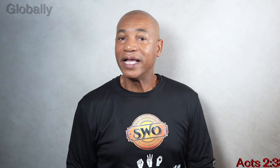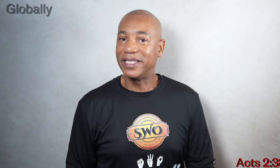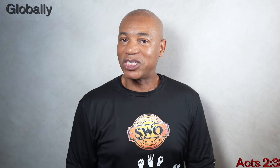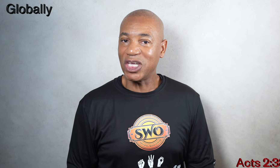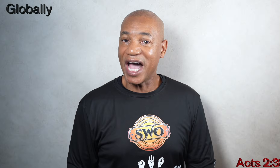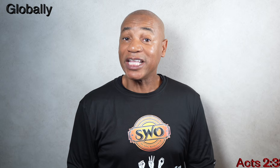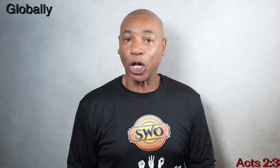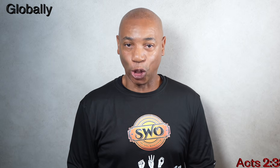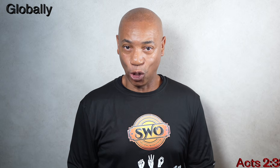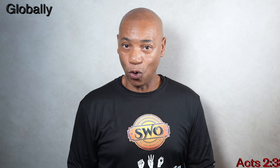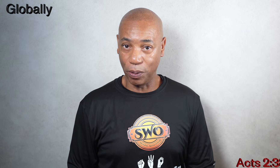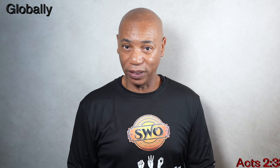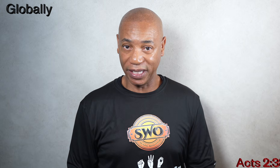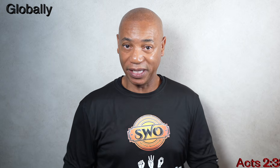The sign globally.